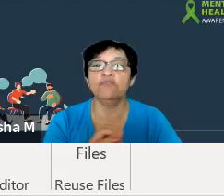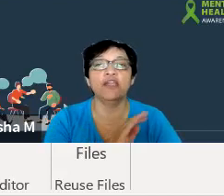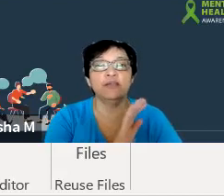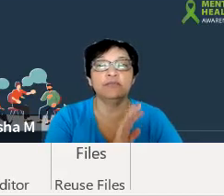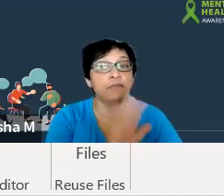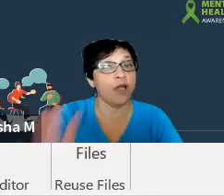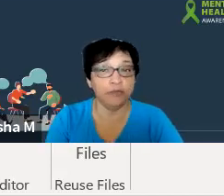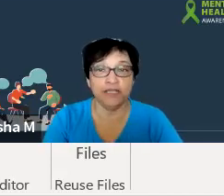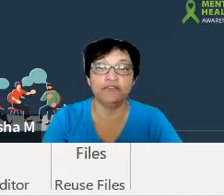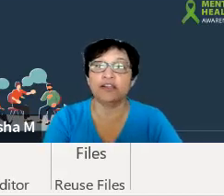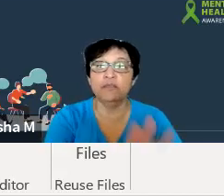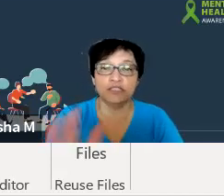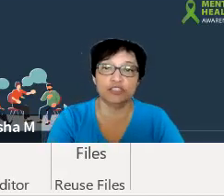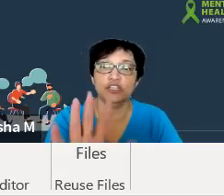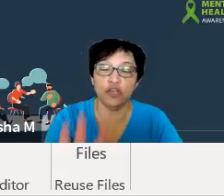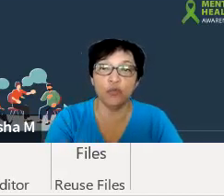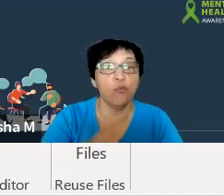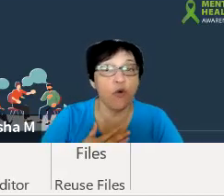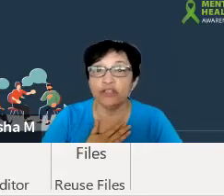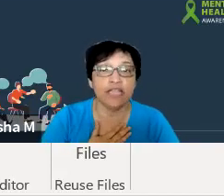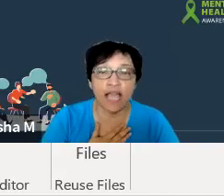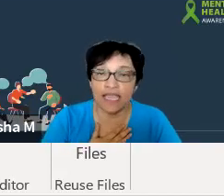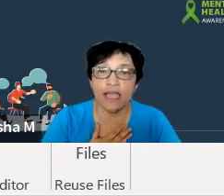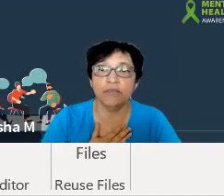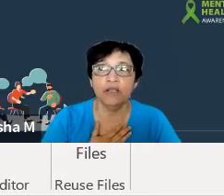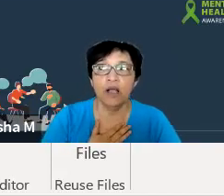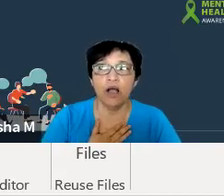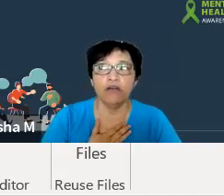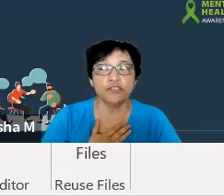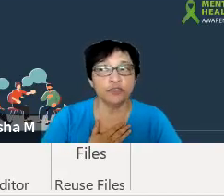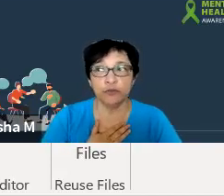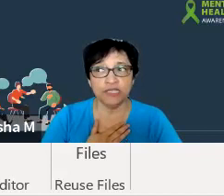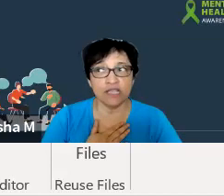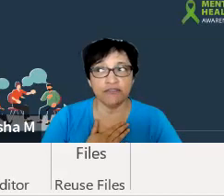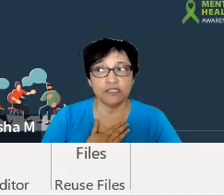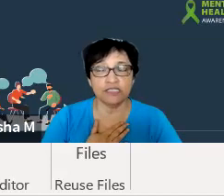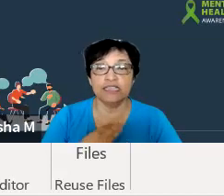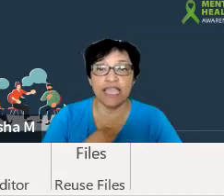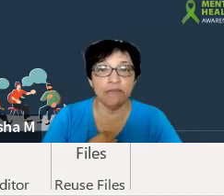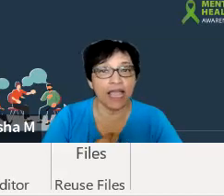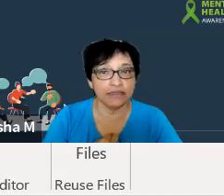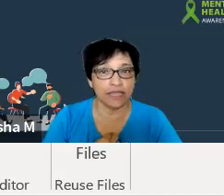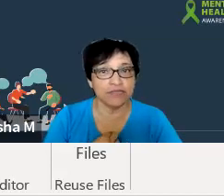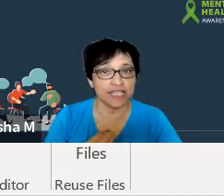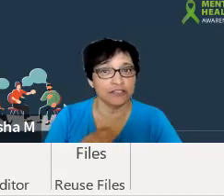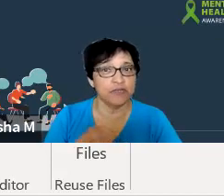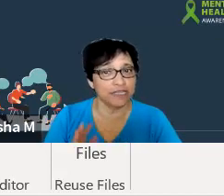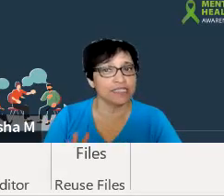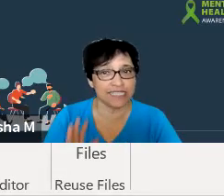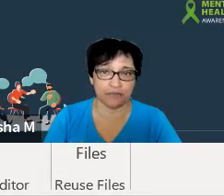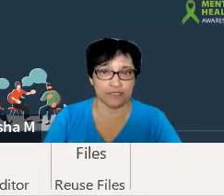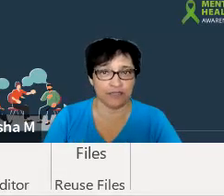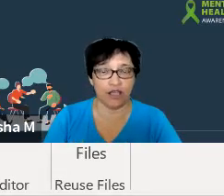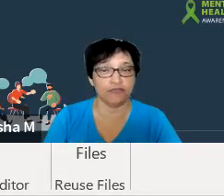think they probably are very much in the know more than I am of certain police officers that they might themselves be a